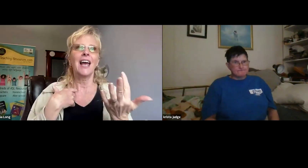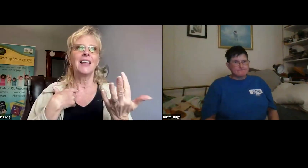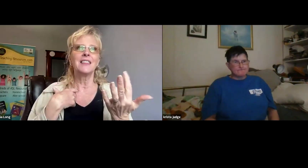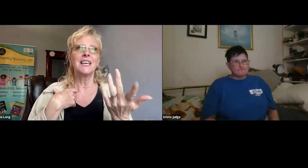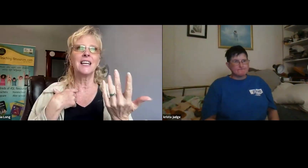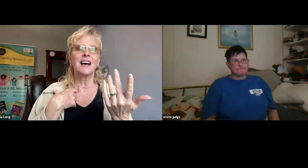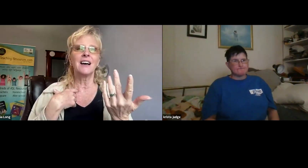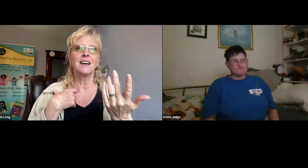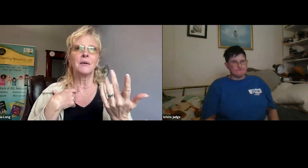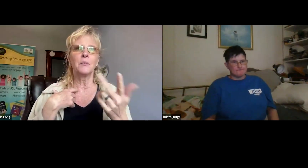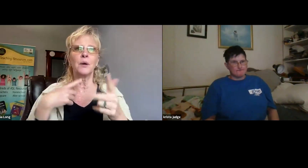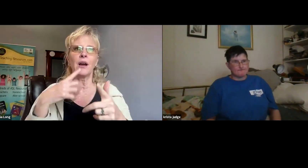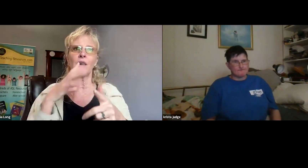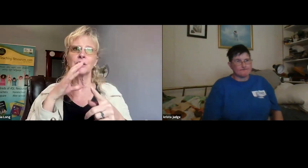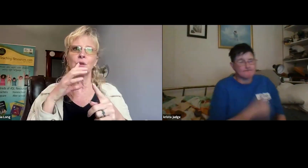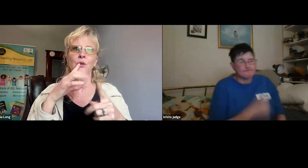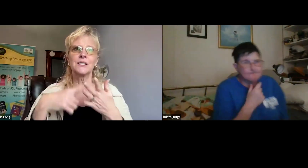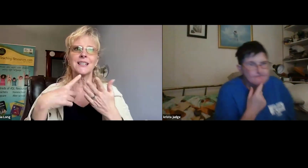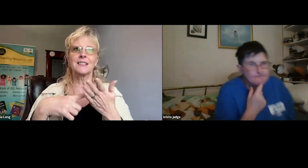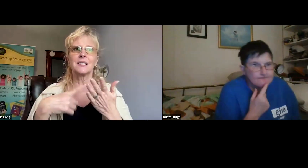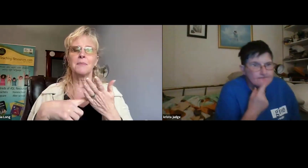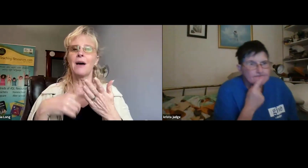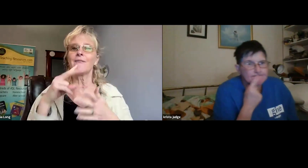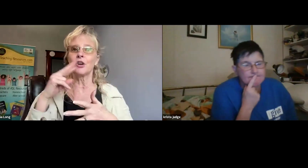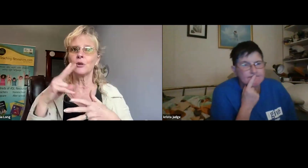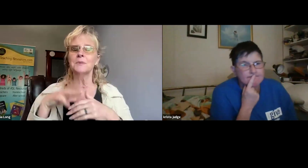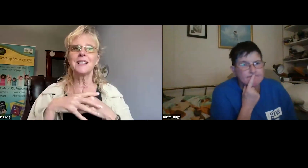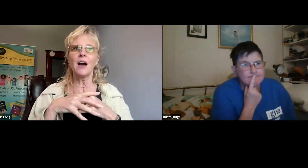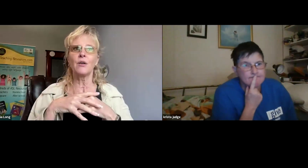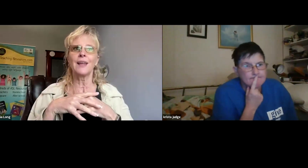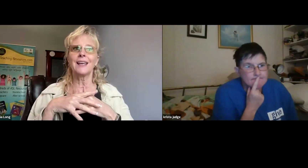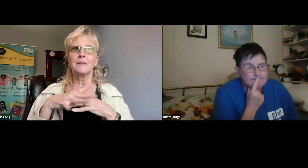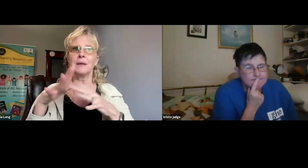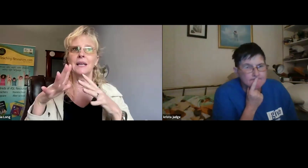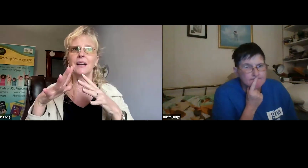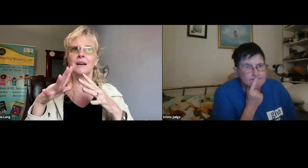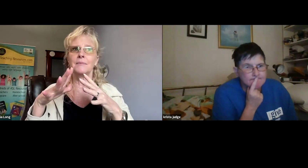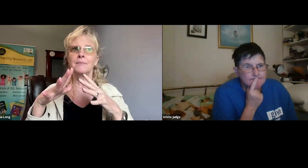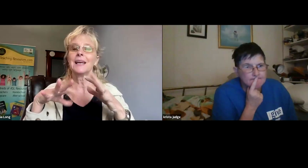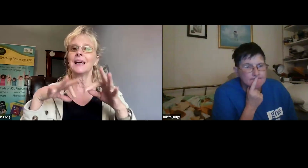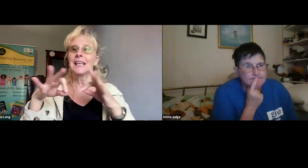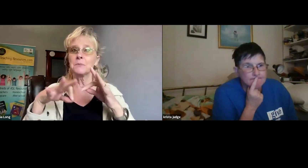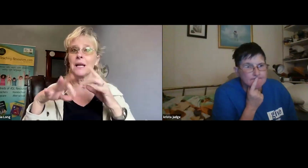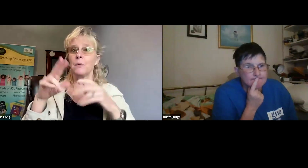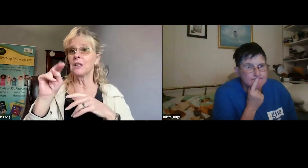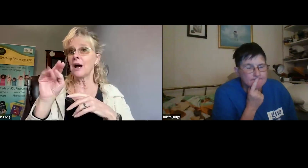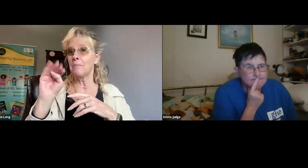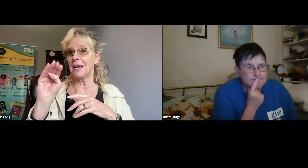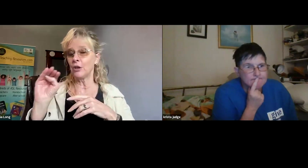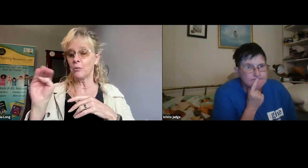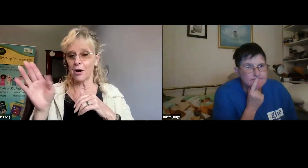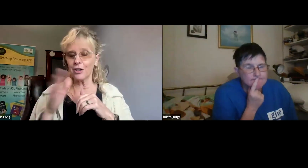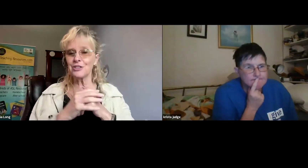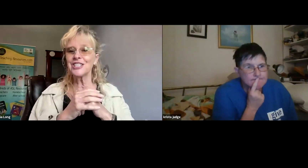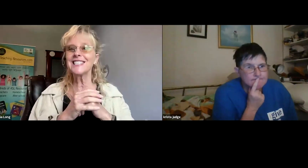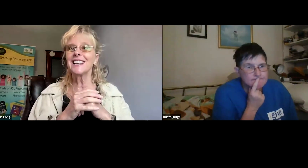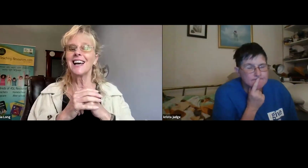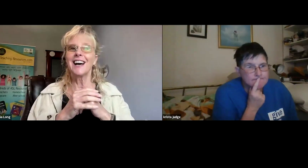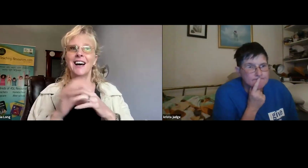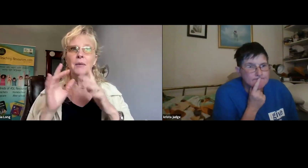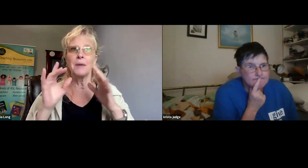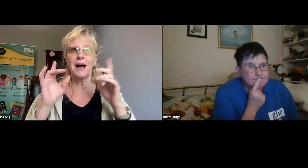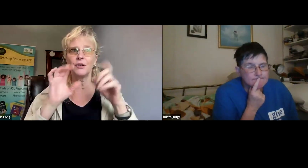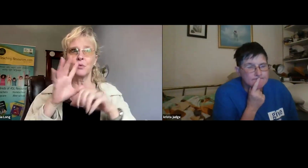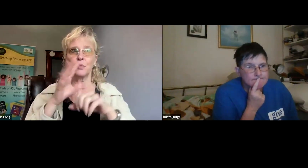first. And then we also discussed about verbs, how they can be explained with non-manual